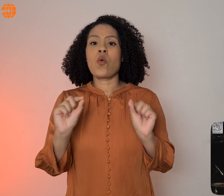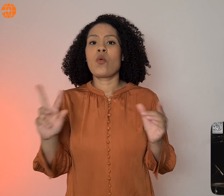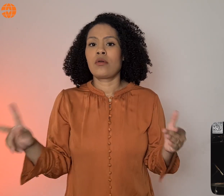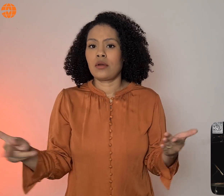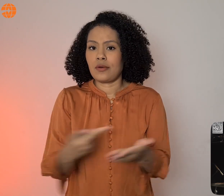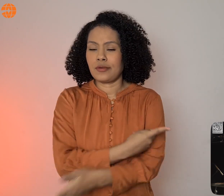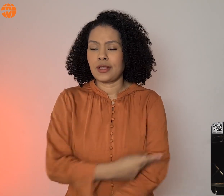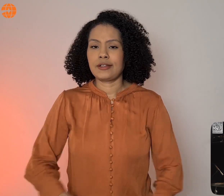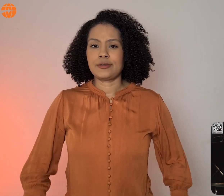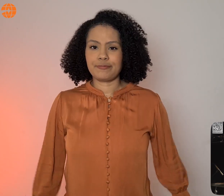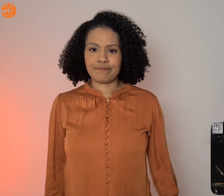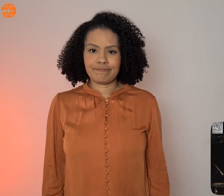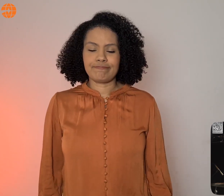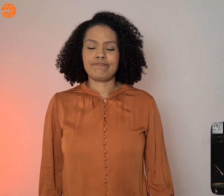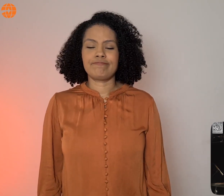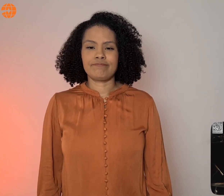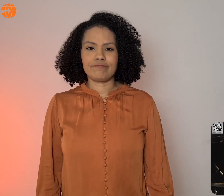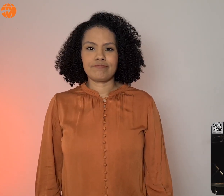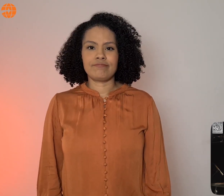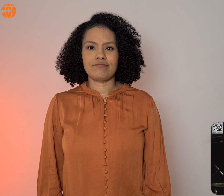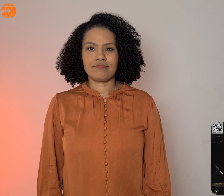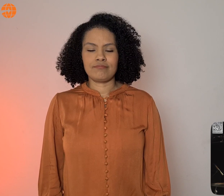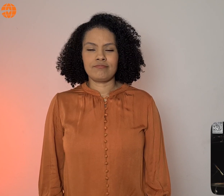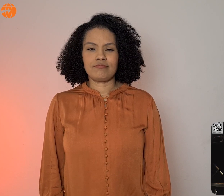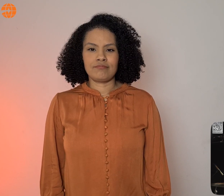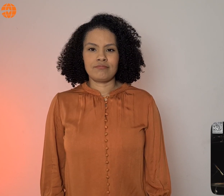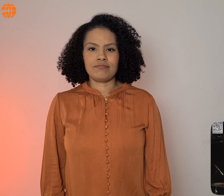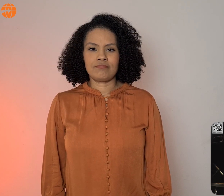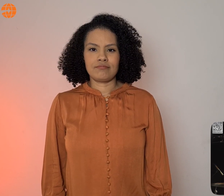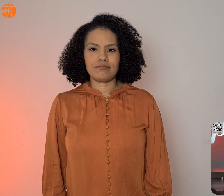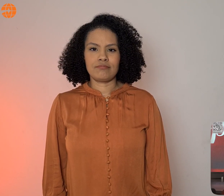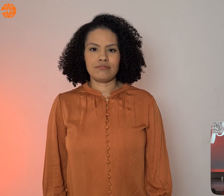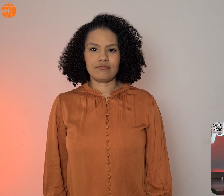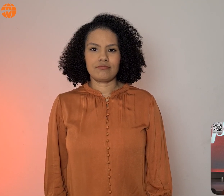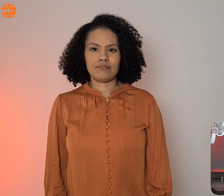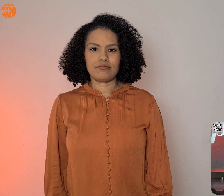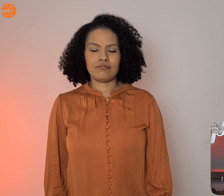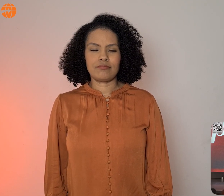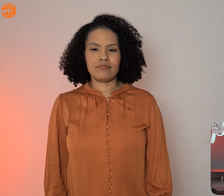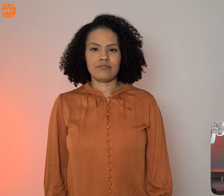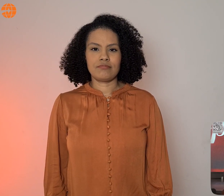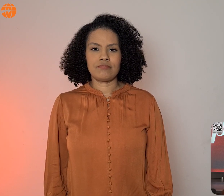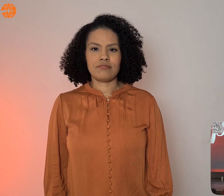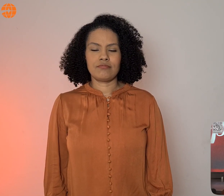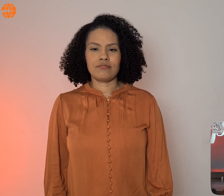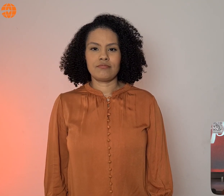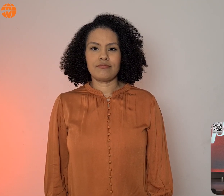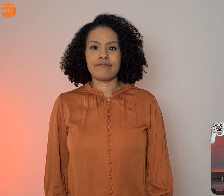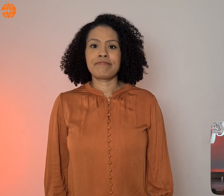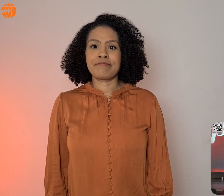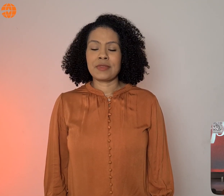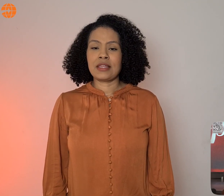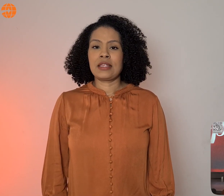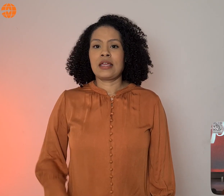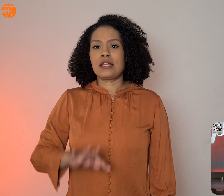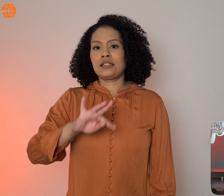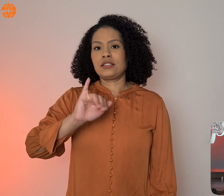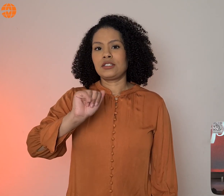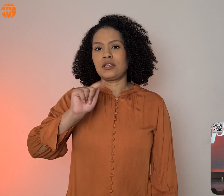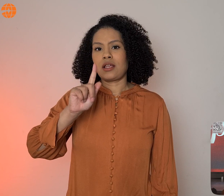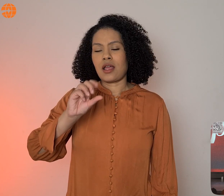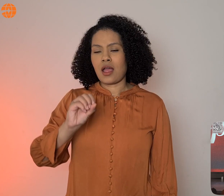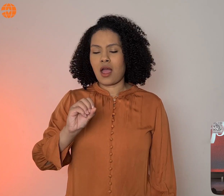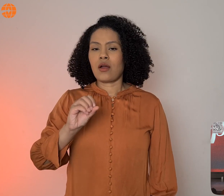James chapter 1 verse 17 says, every good and perfect gift comes down from the Father of lights. Em